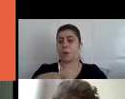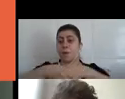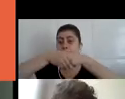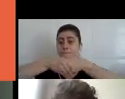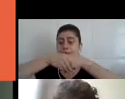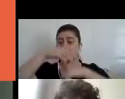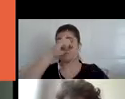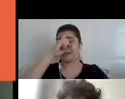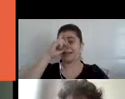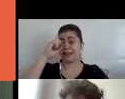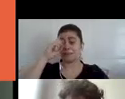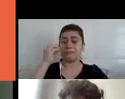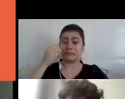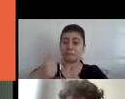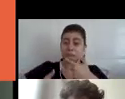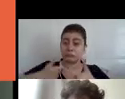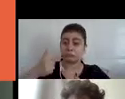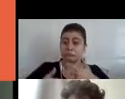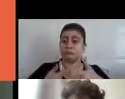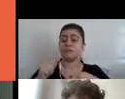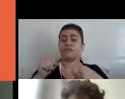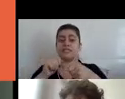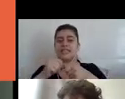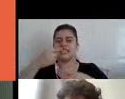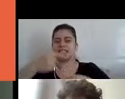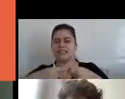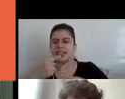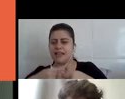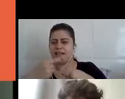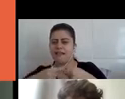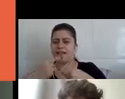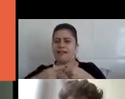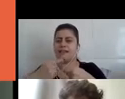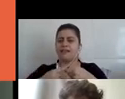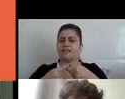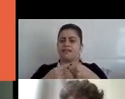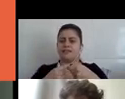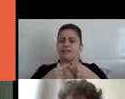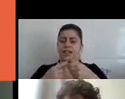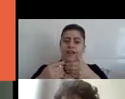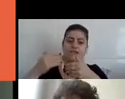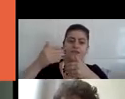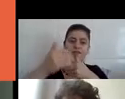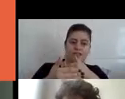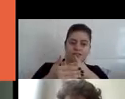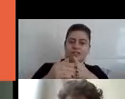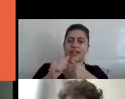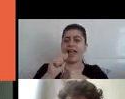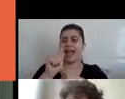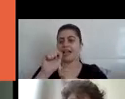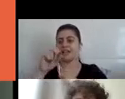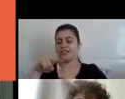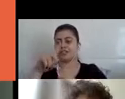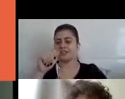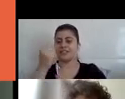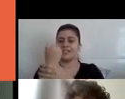put cities at the forefront of the global food agenda. So the idea is to showcase